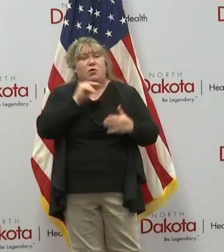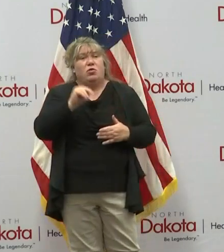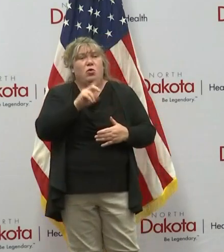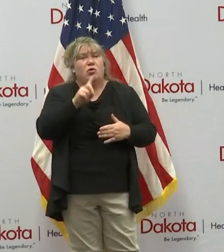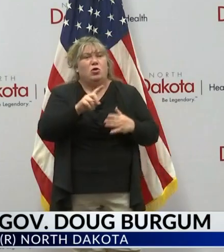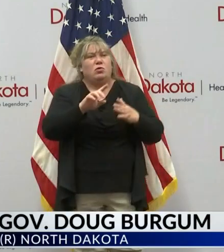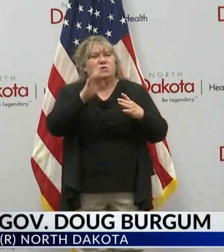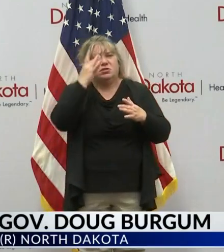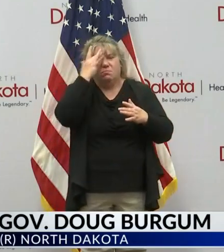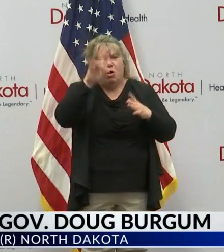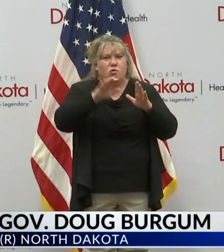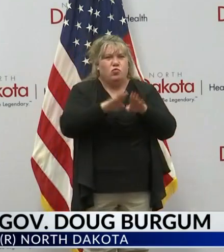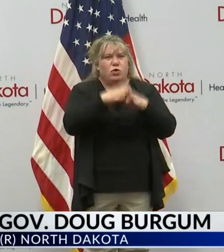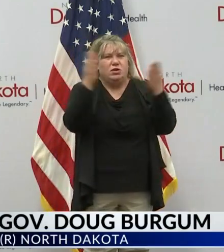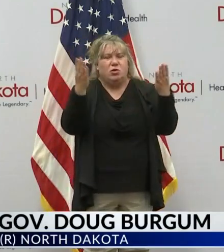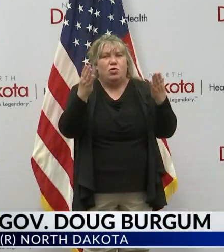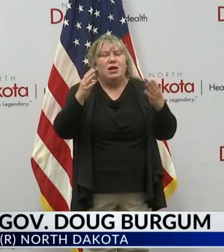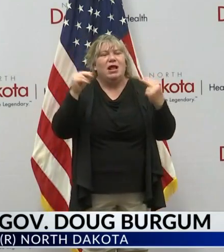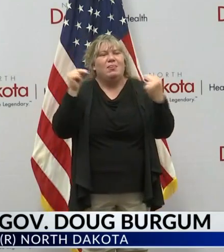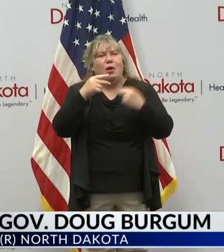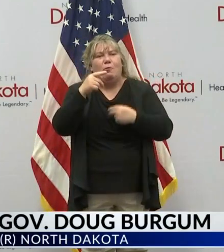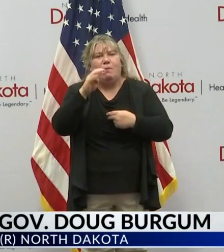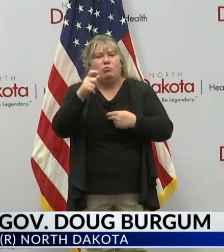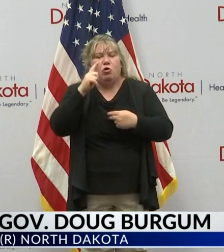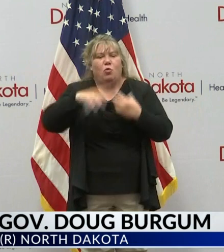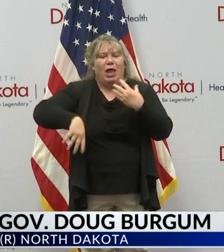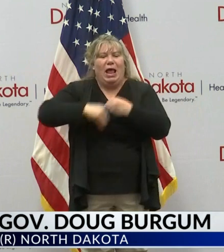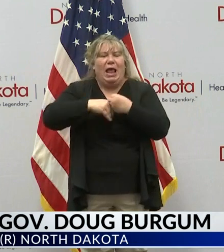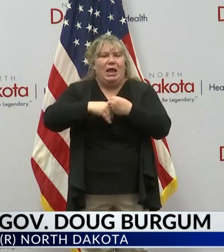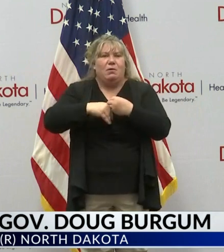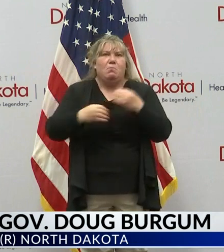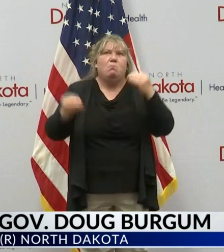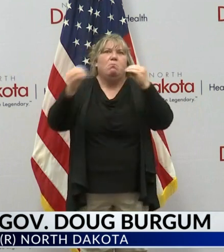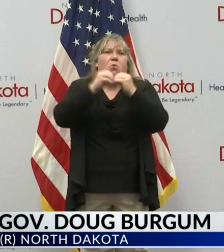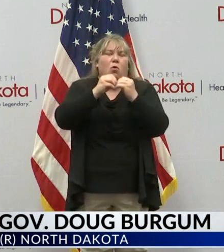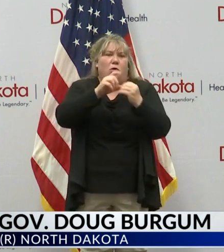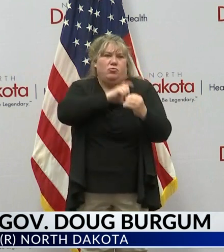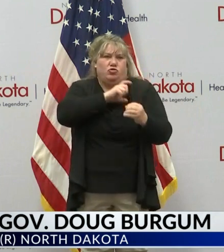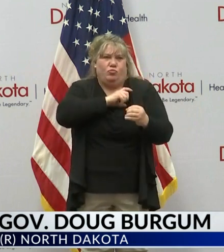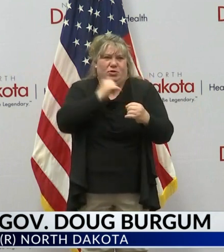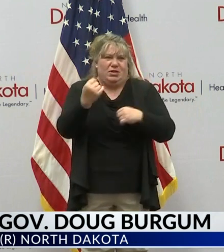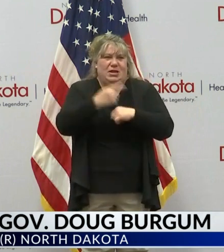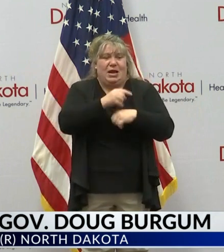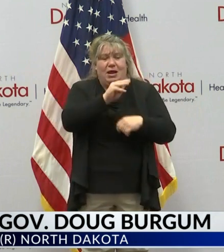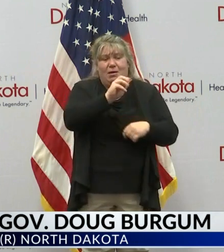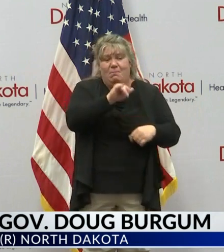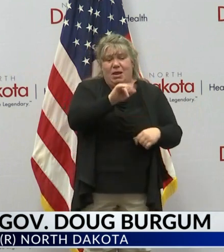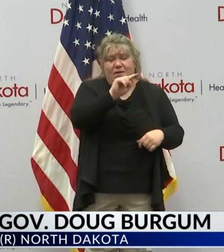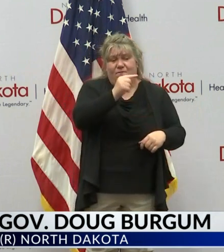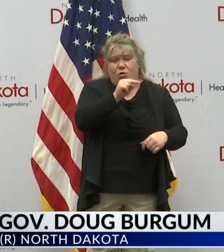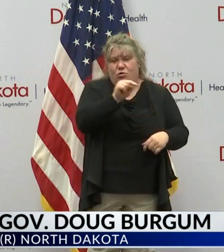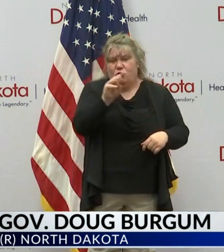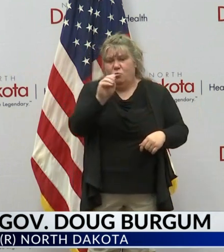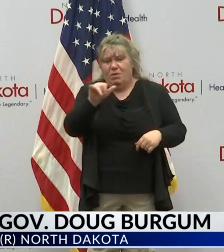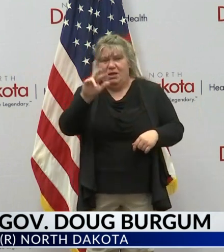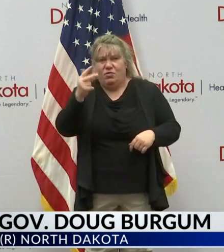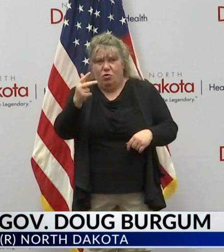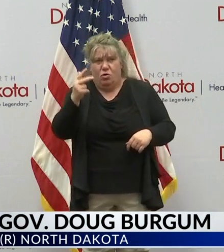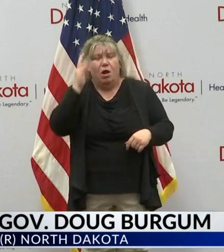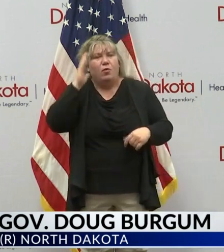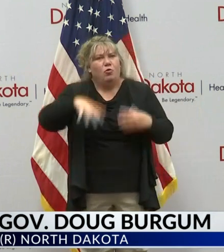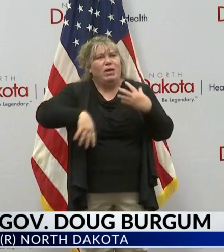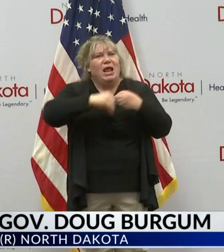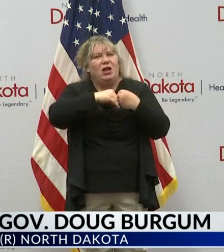Highway Patrol will have extra patrols beginning today and through this weekend, May 1 through May 3rd. Again, so if